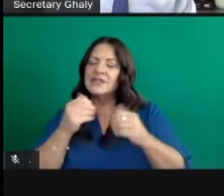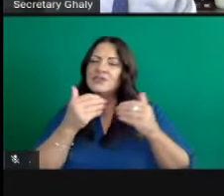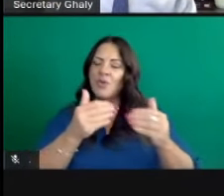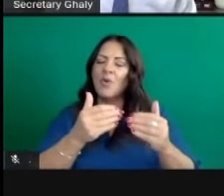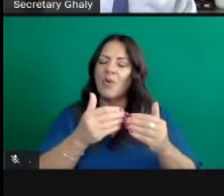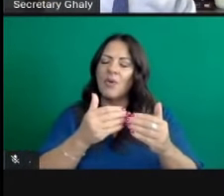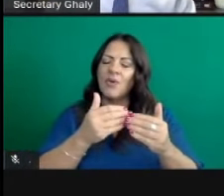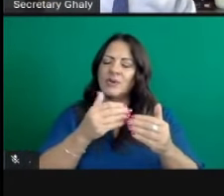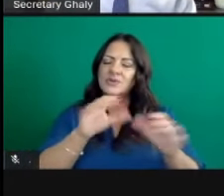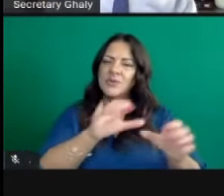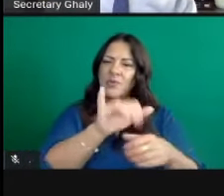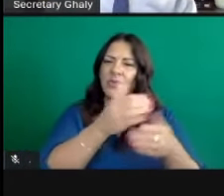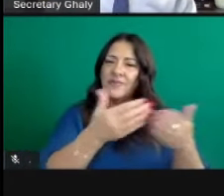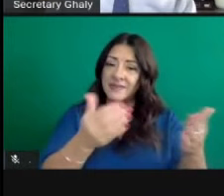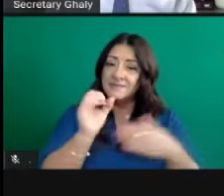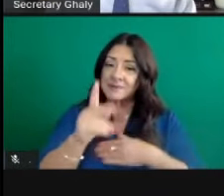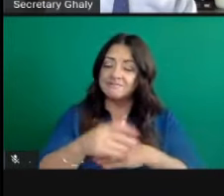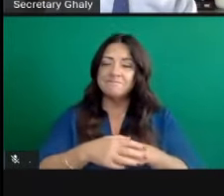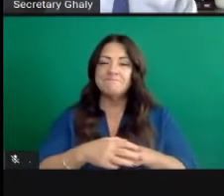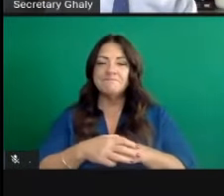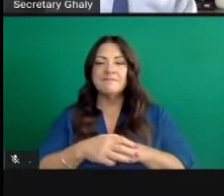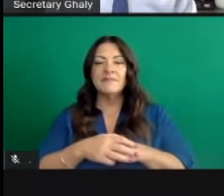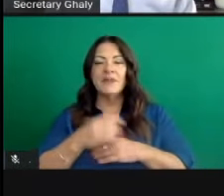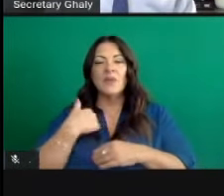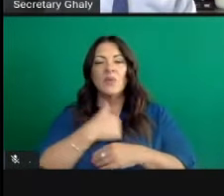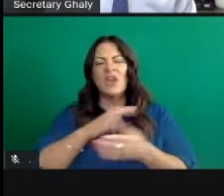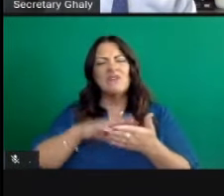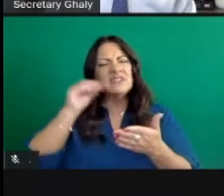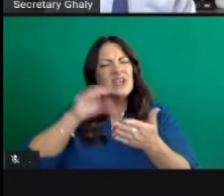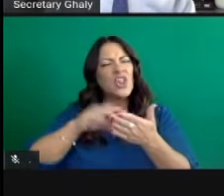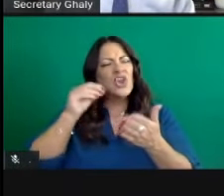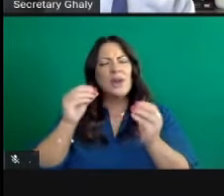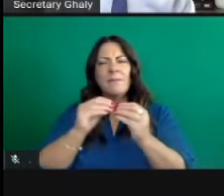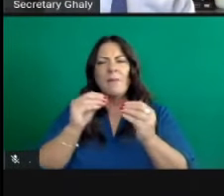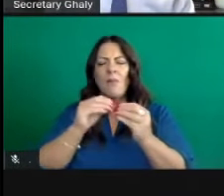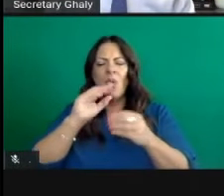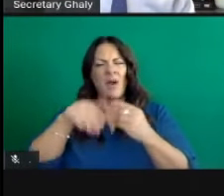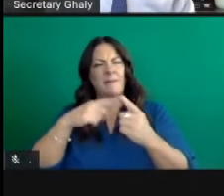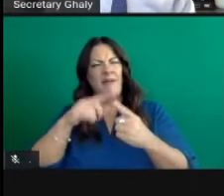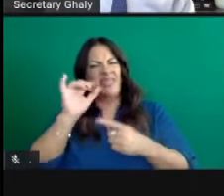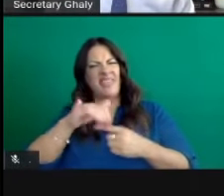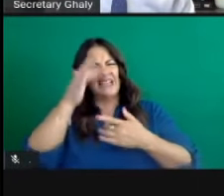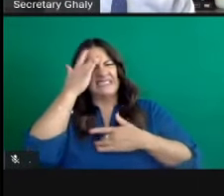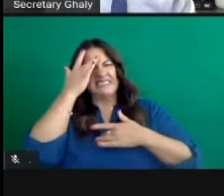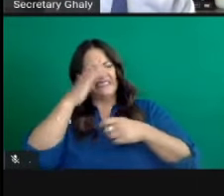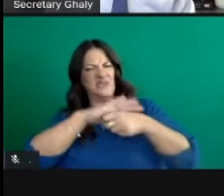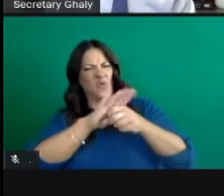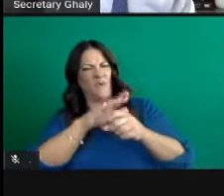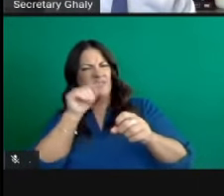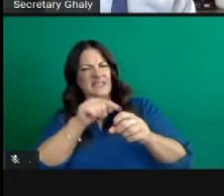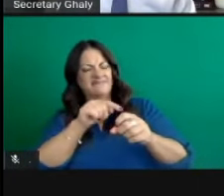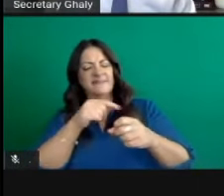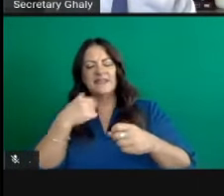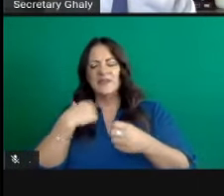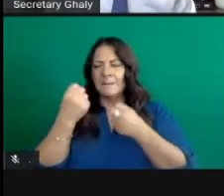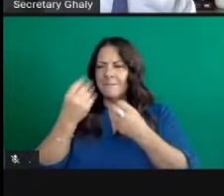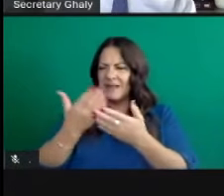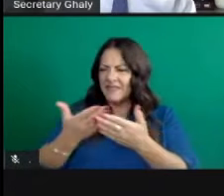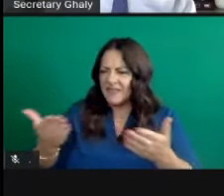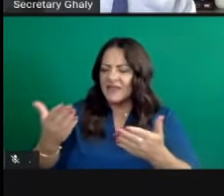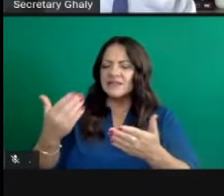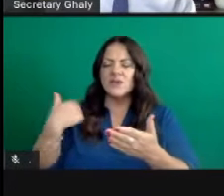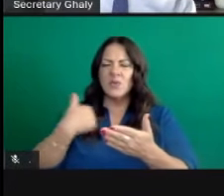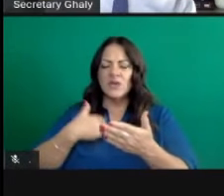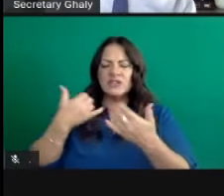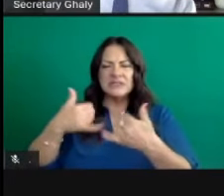a lot about COVID in the past many months. There's still learning to be done, and we know that this requires